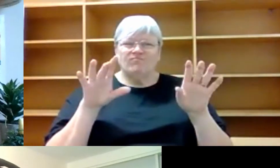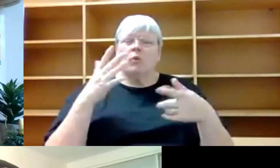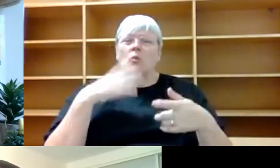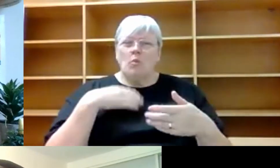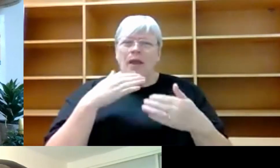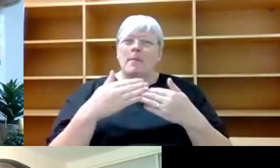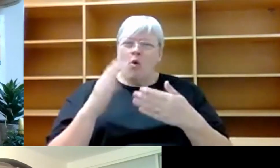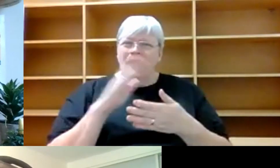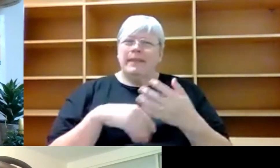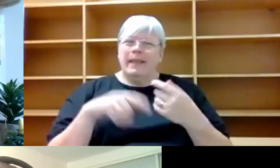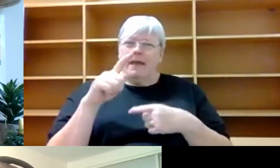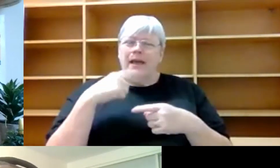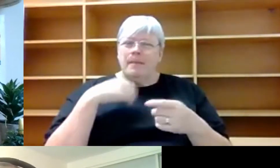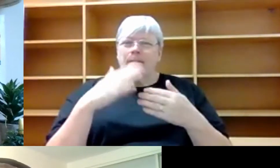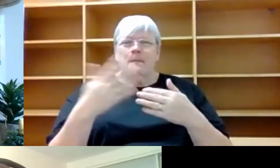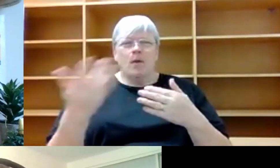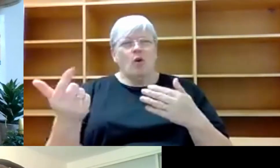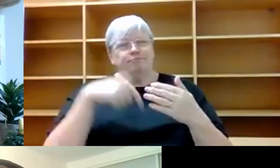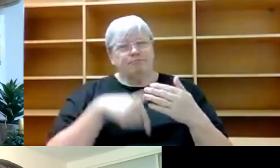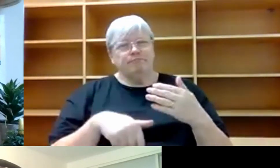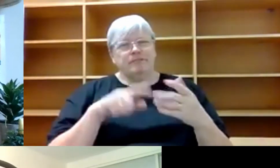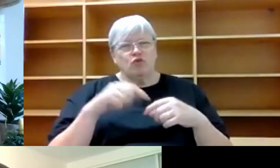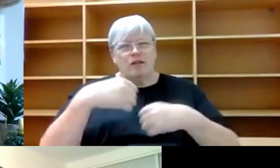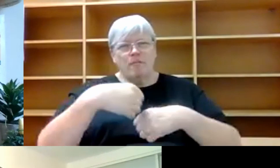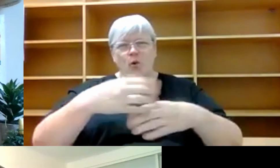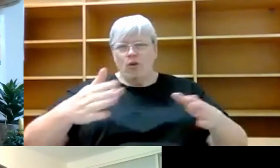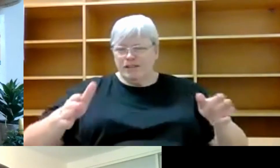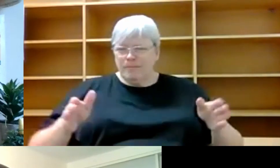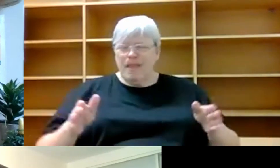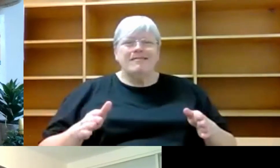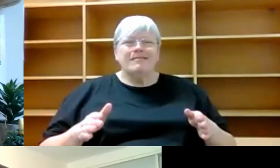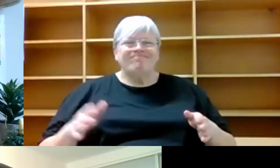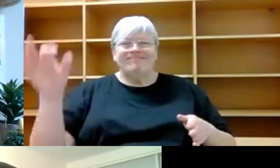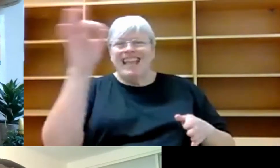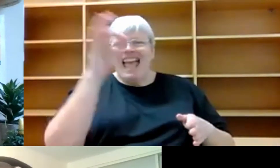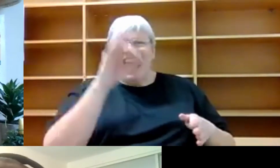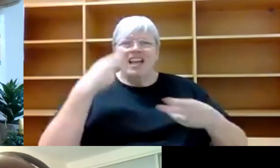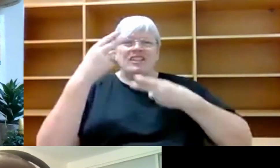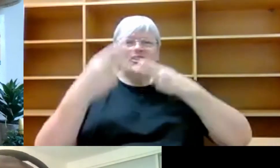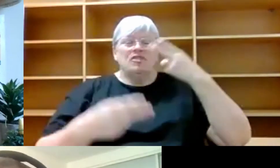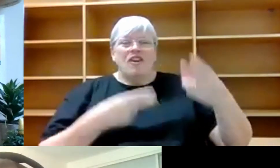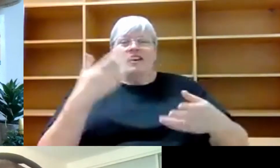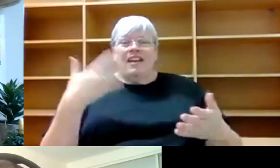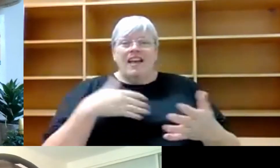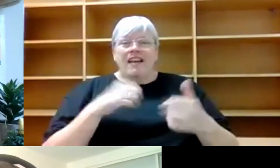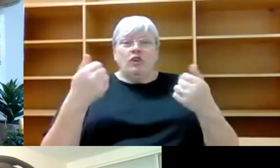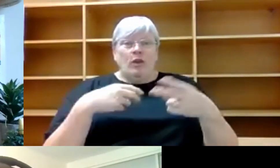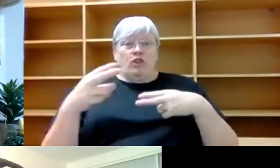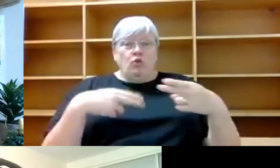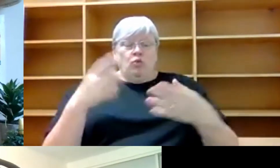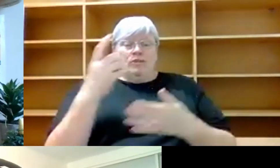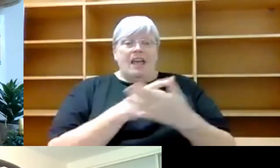kind of writer that they tried to box me in. And I think Island Songs 2005, in fact, I've got some great news about that